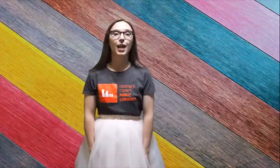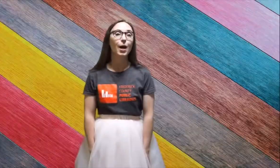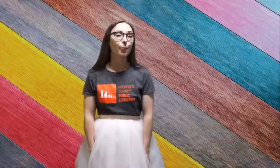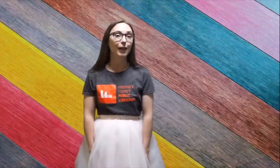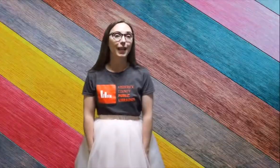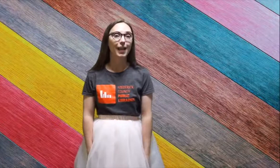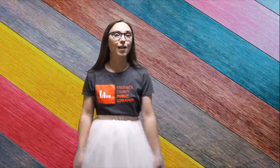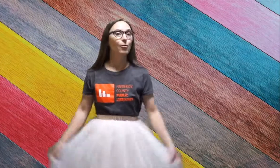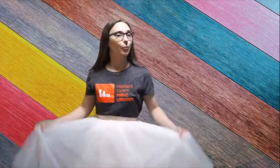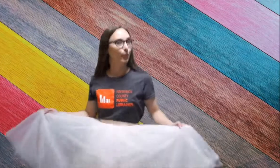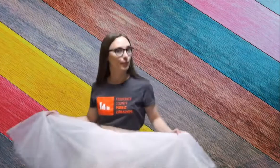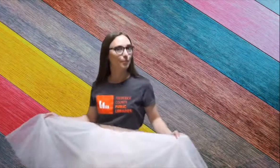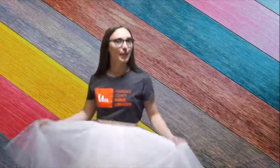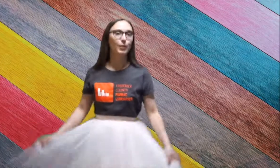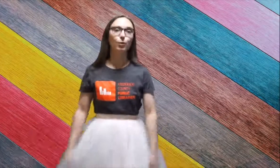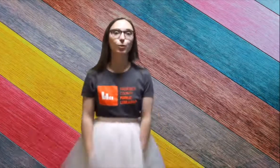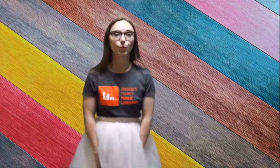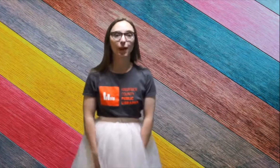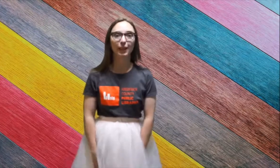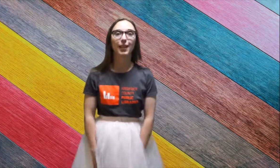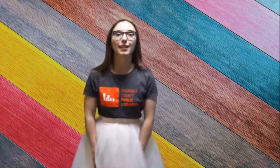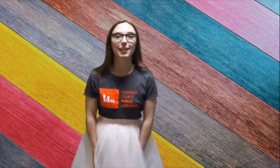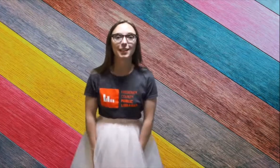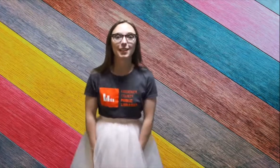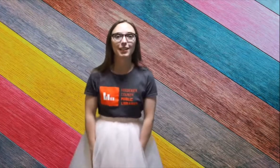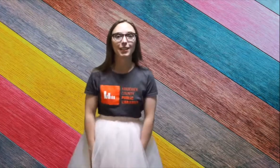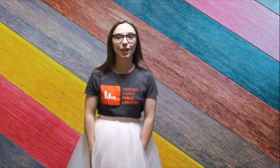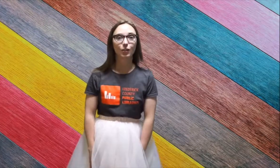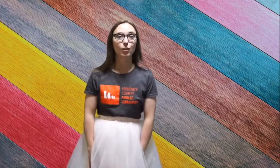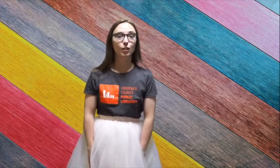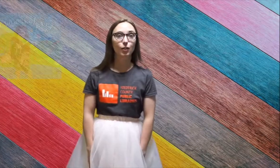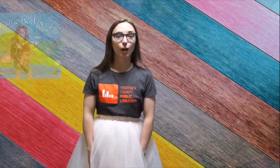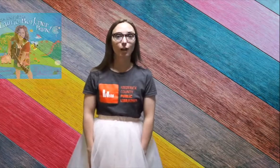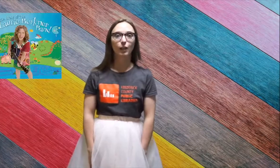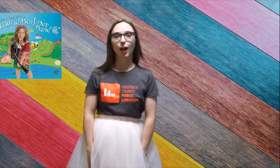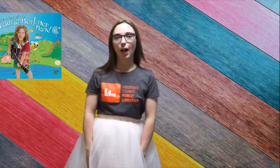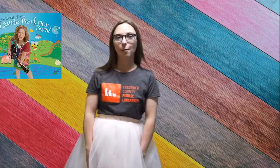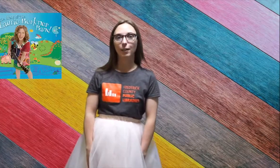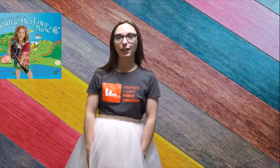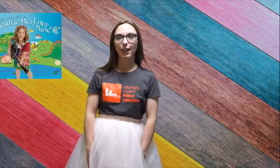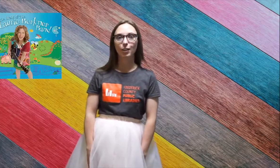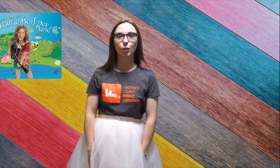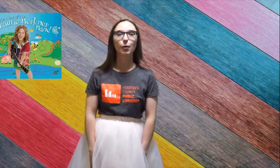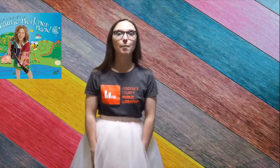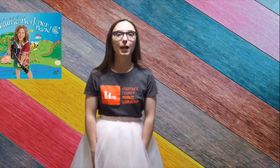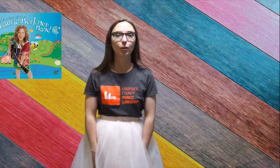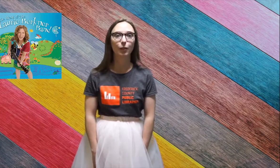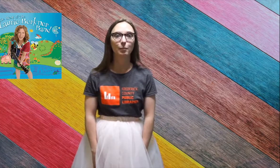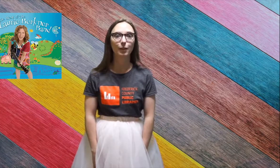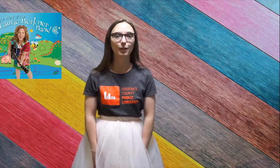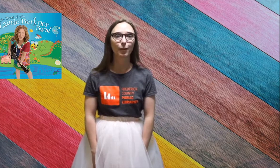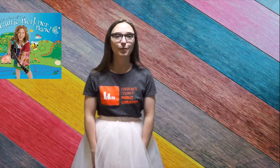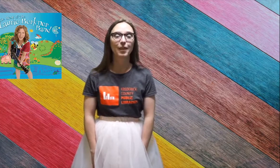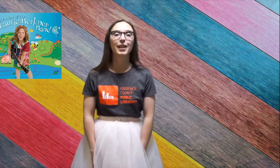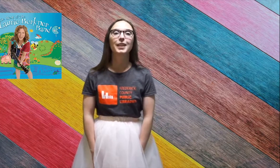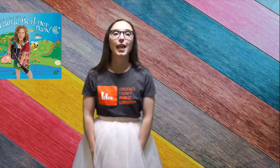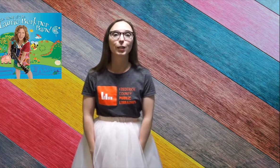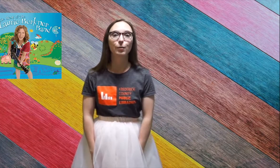While I have the world's best tutu on, let's dance along to the song I'm Gonna Catch You by Lori Bertner. Thank you, Ms. Bertner,